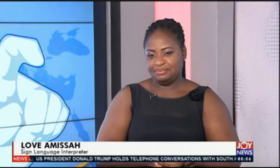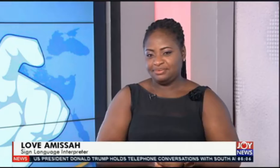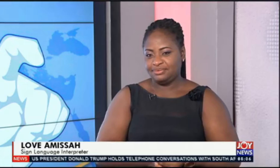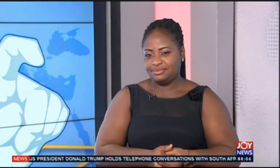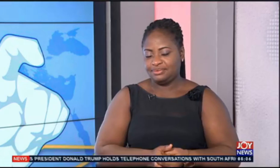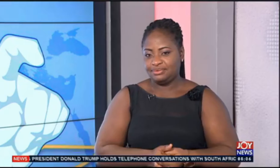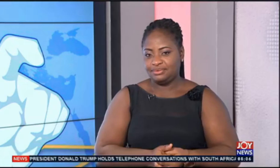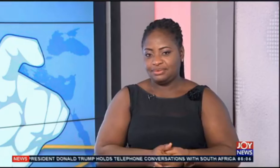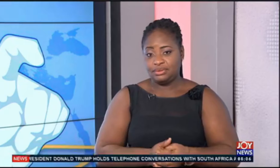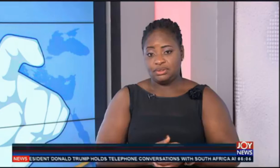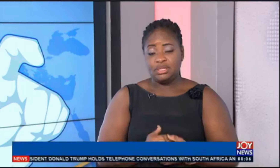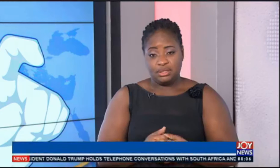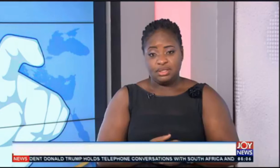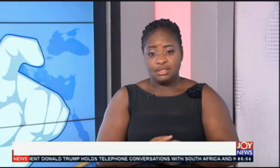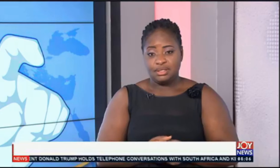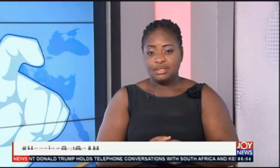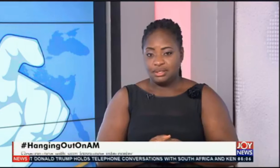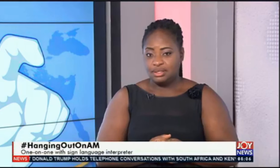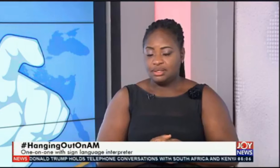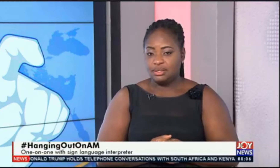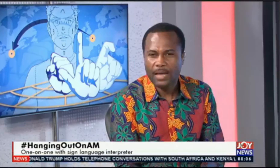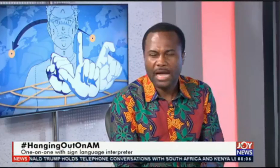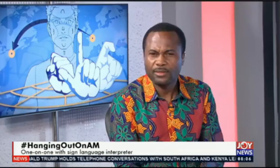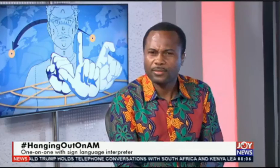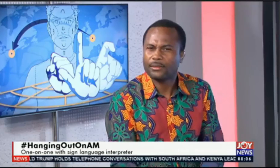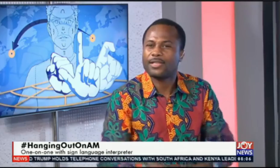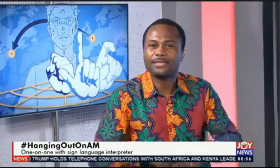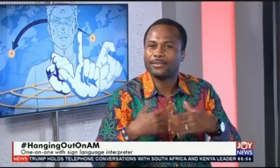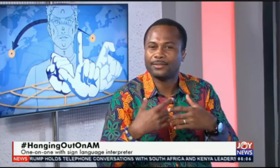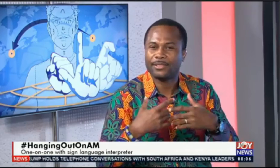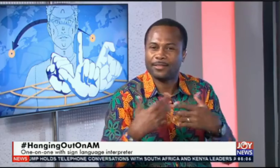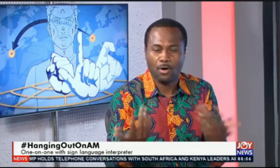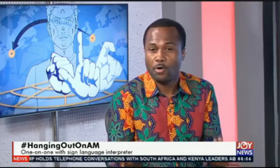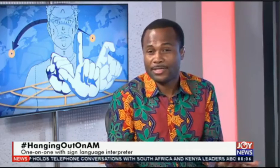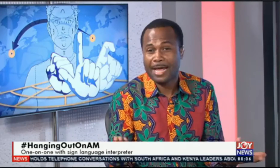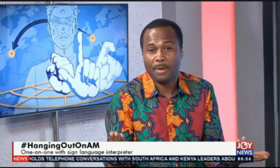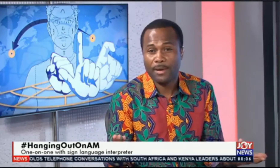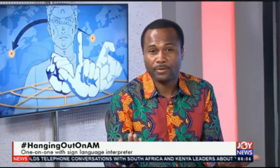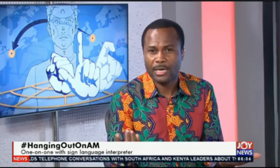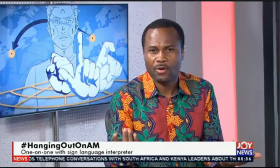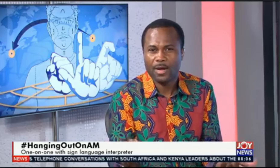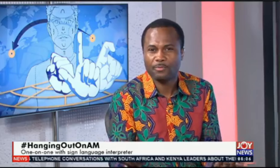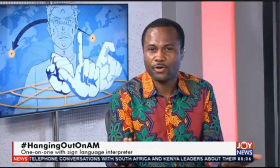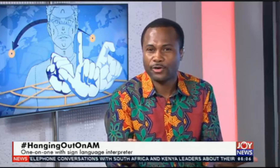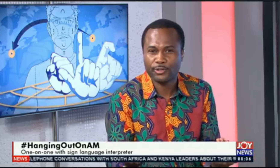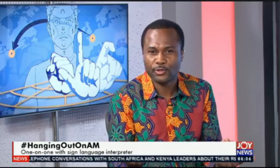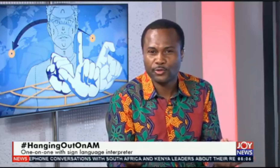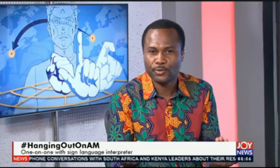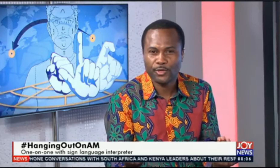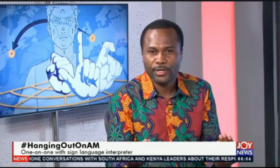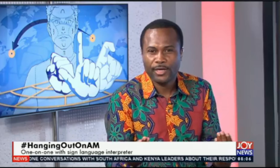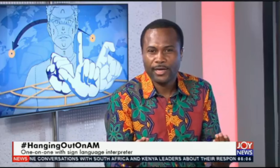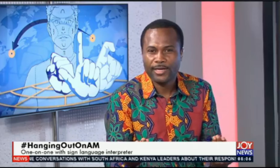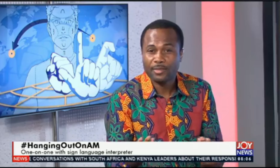Okay. So logical, the first question I'll ask you is, how did all this come about? How come you're